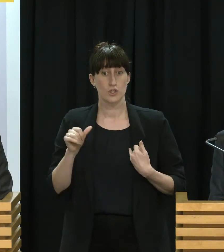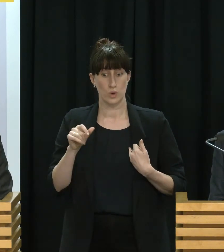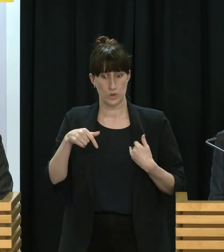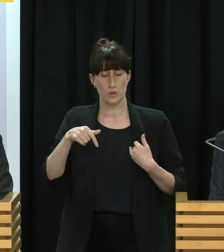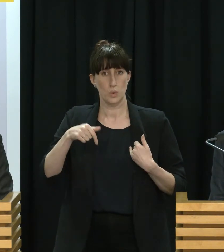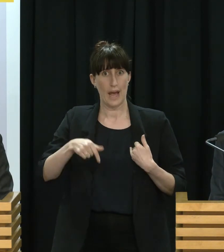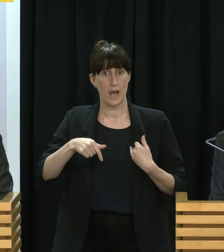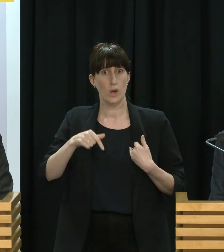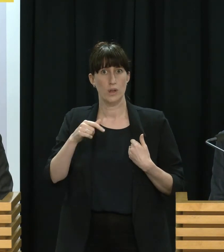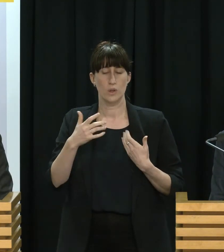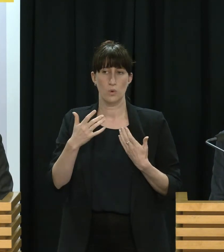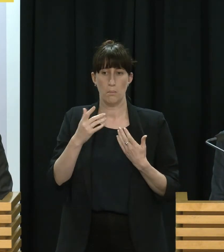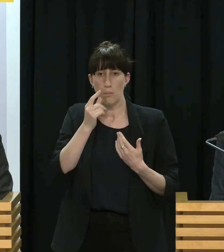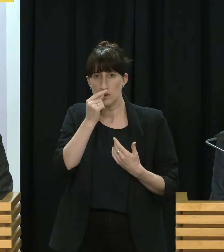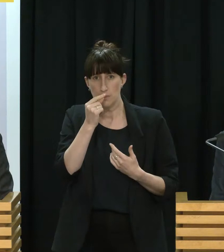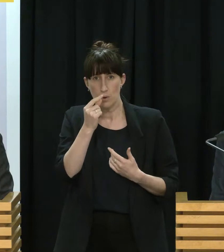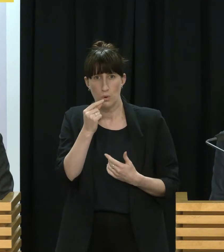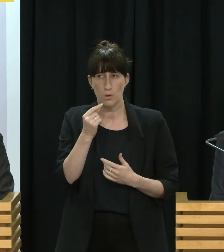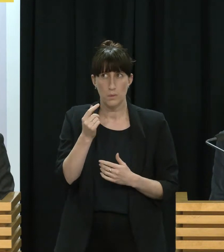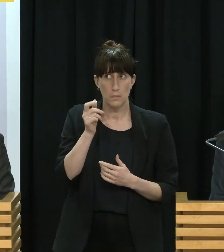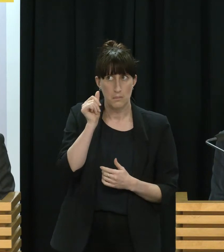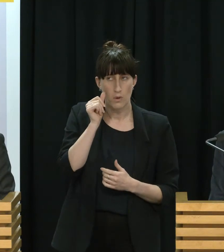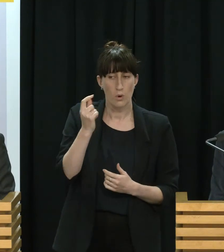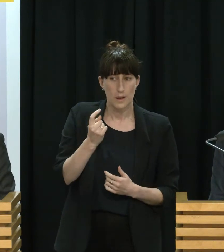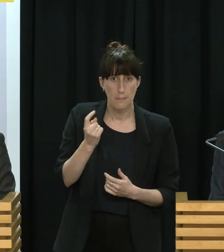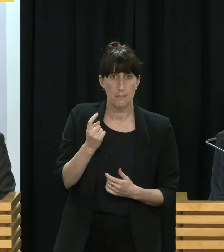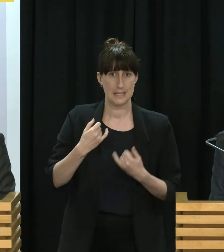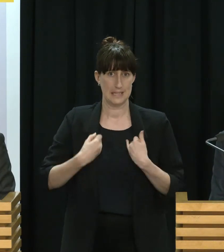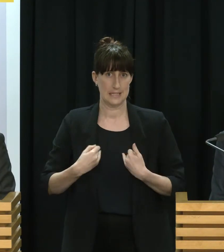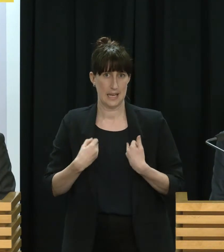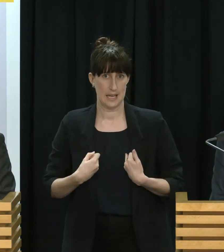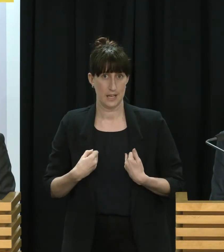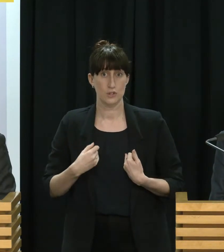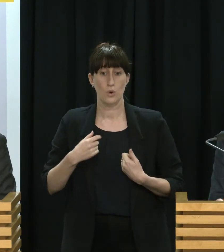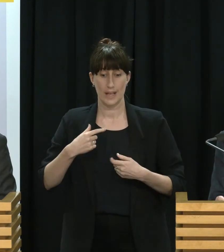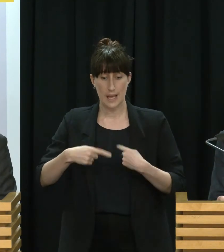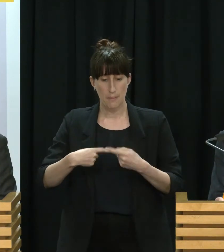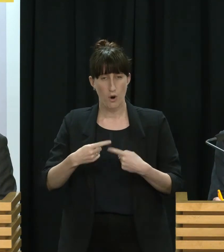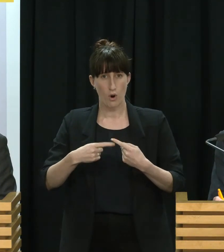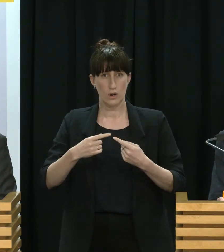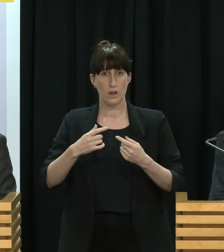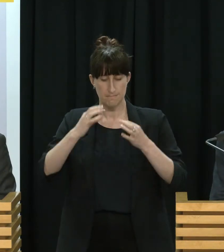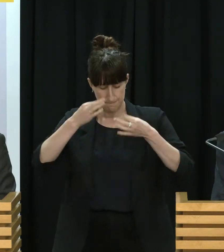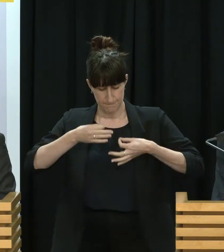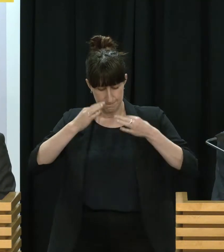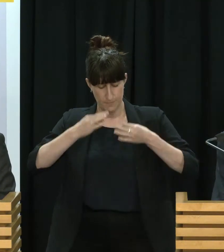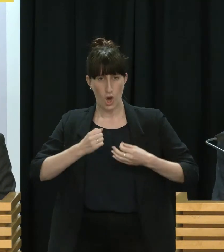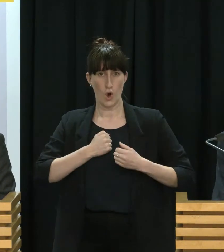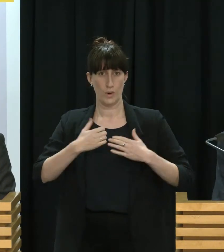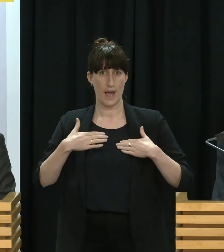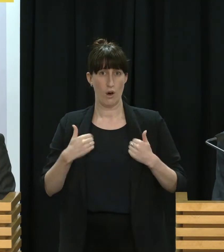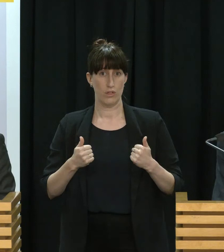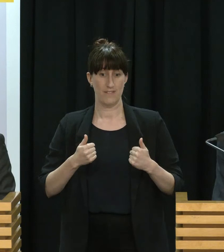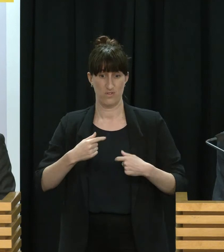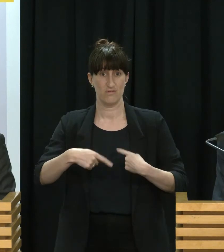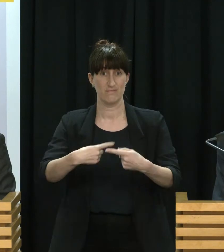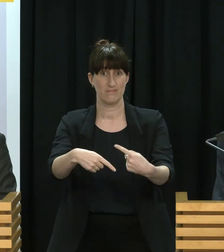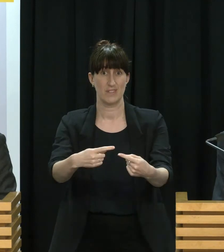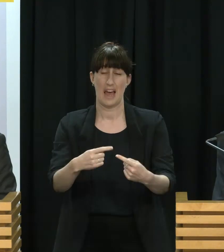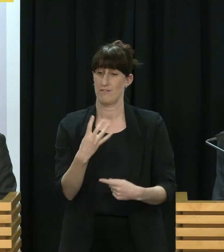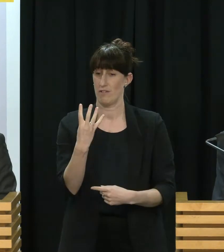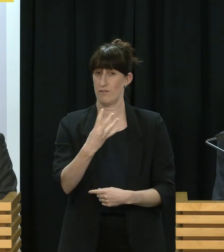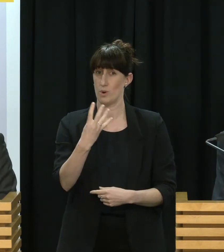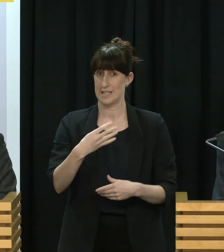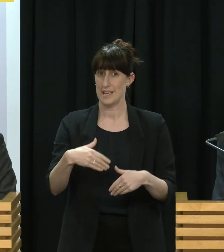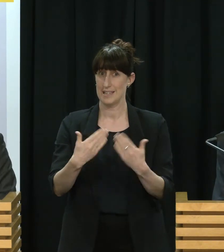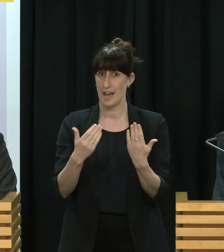make sure you continue to monitor for symptoms for at least 14 days, so through until